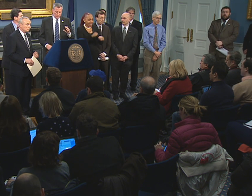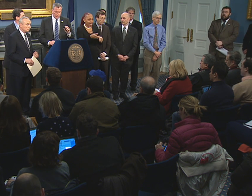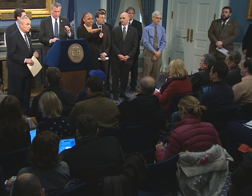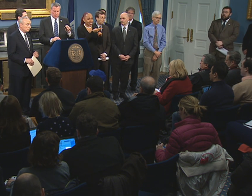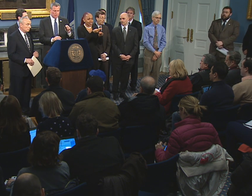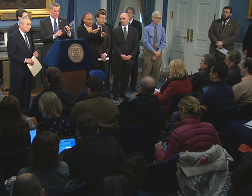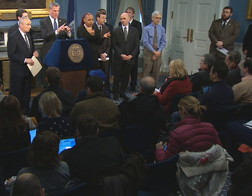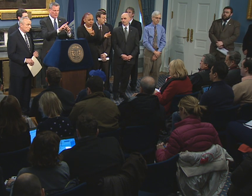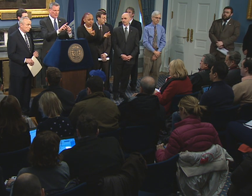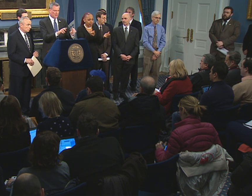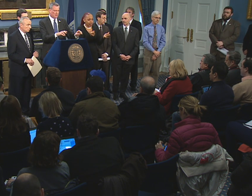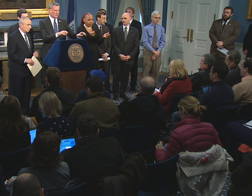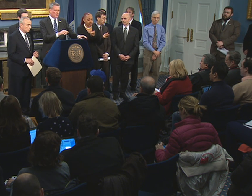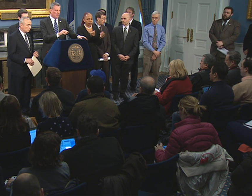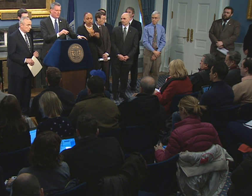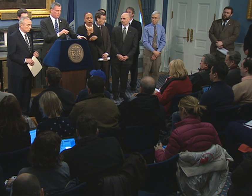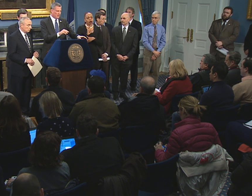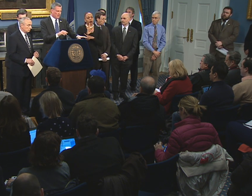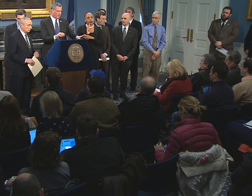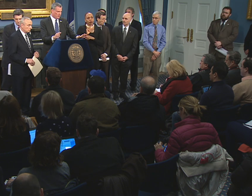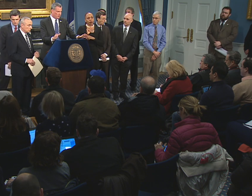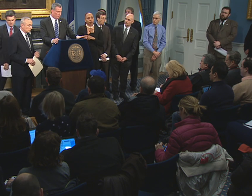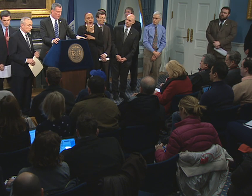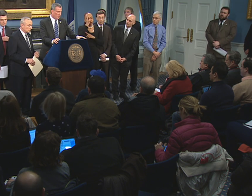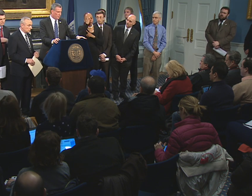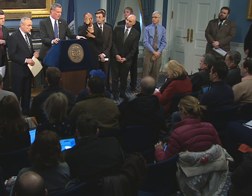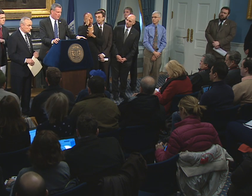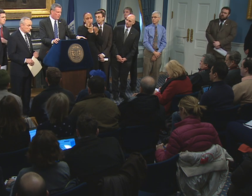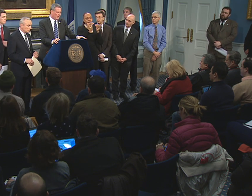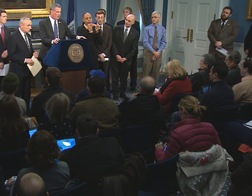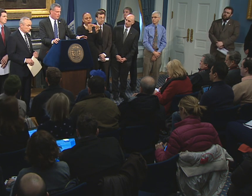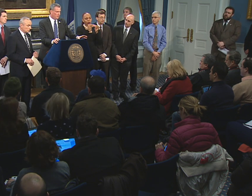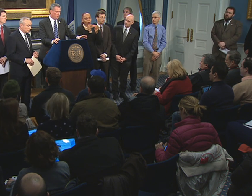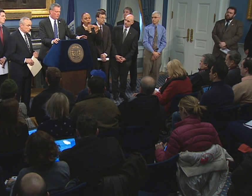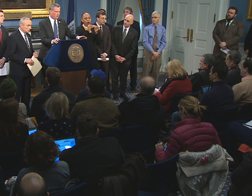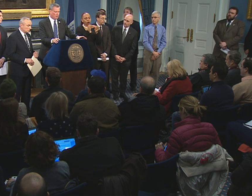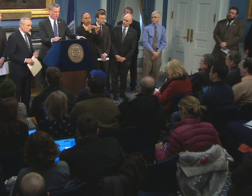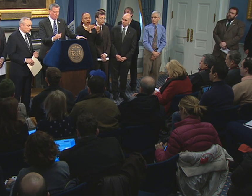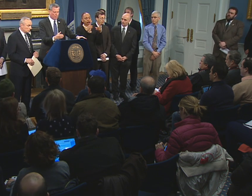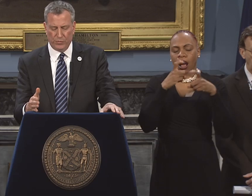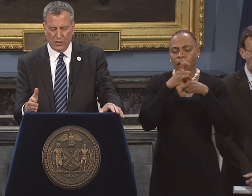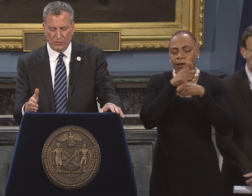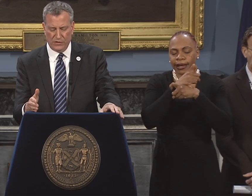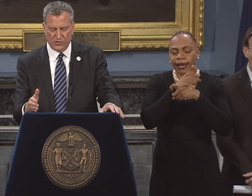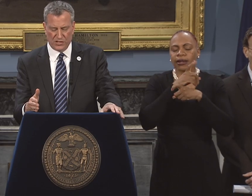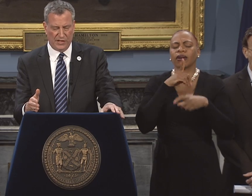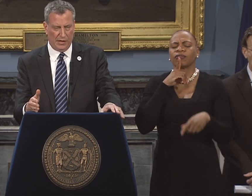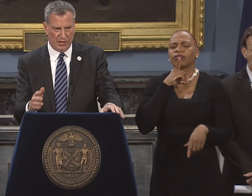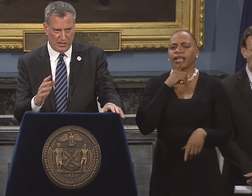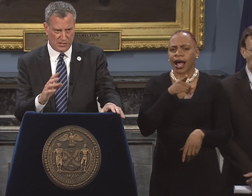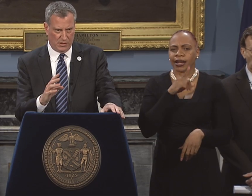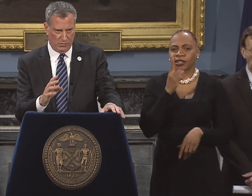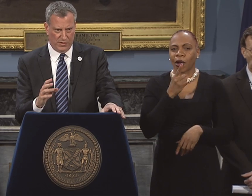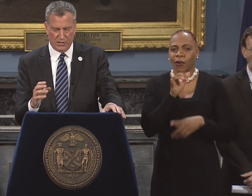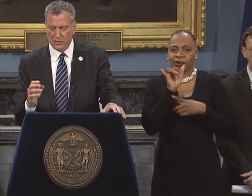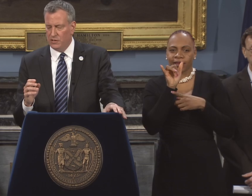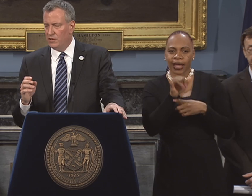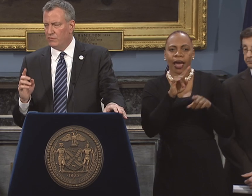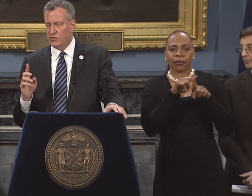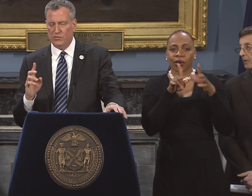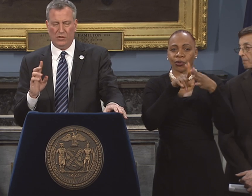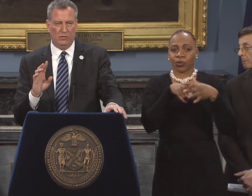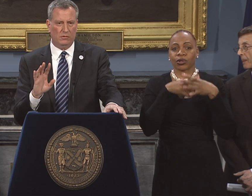or probably or possibly? No, I think it's by definition a more complicated reality than just that. But let's start with